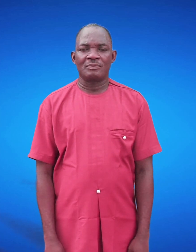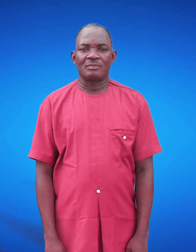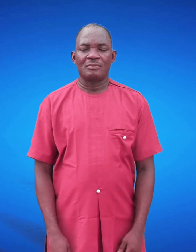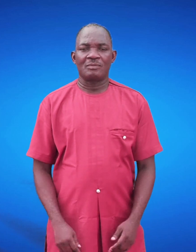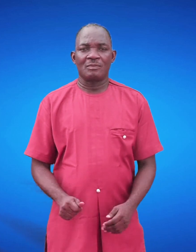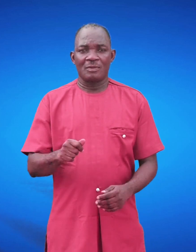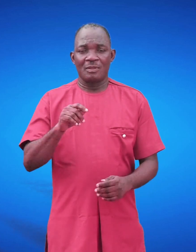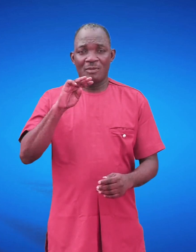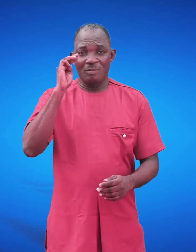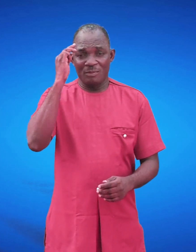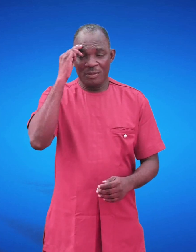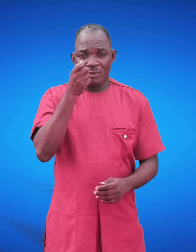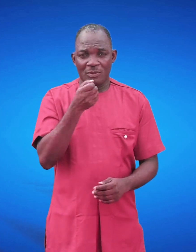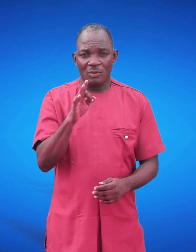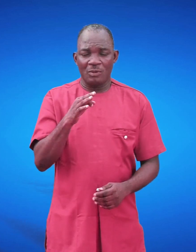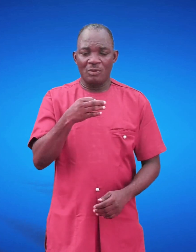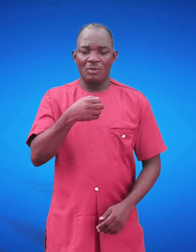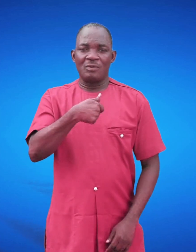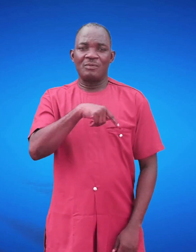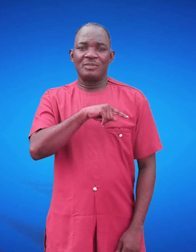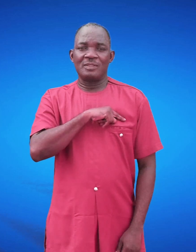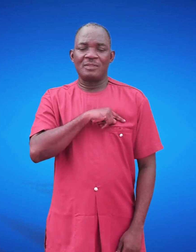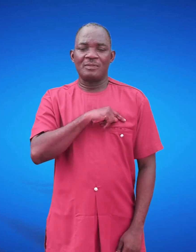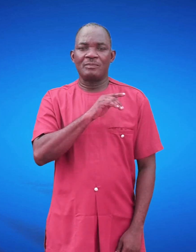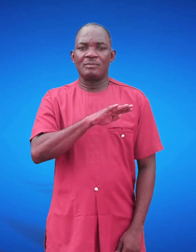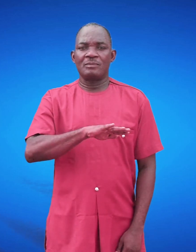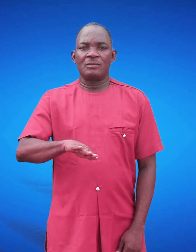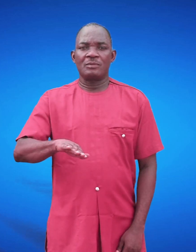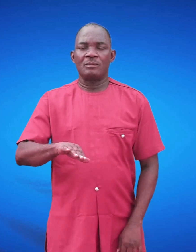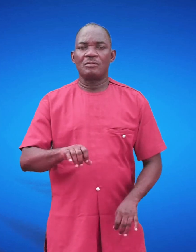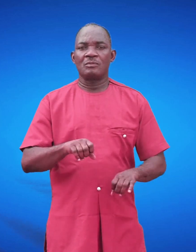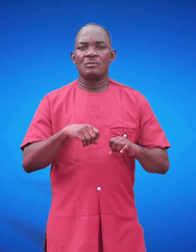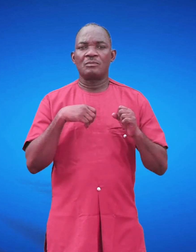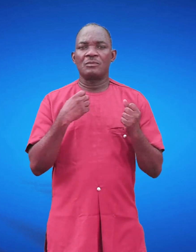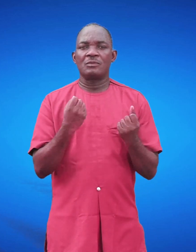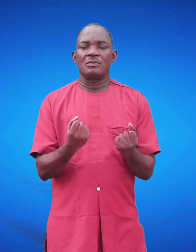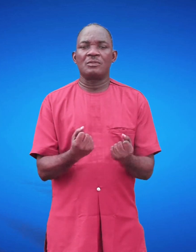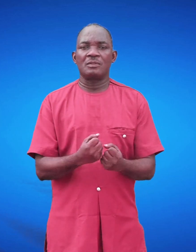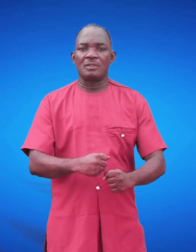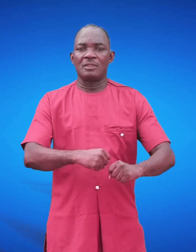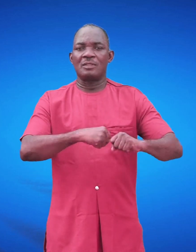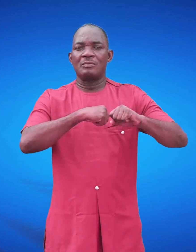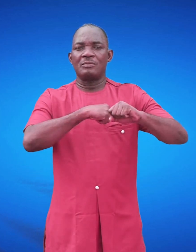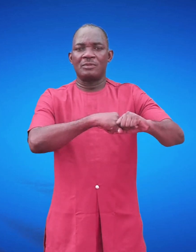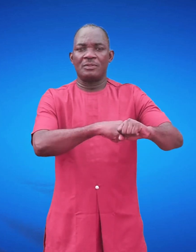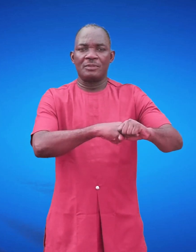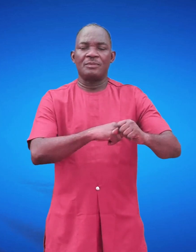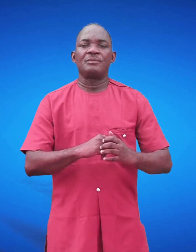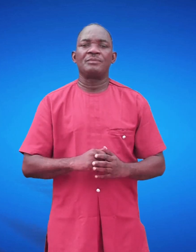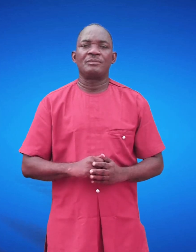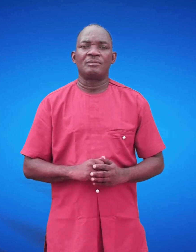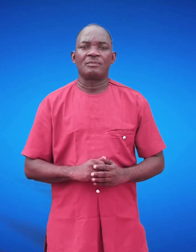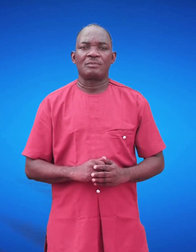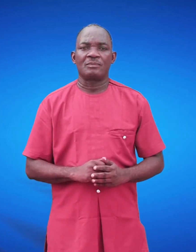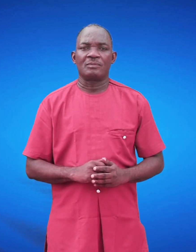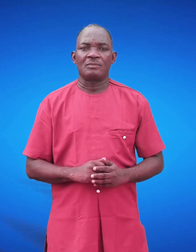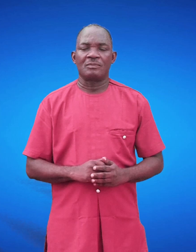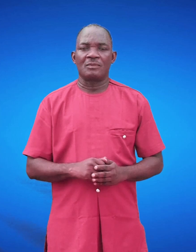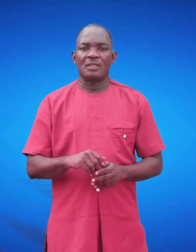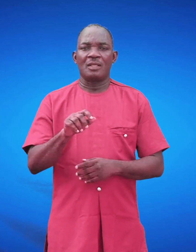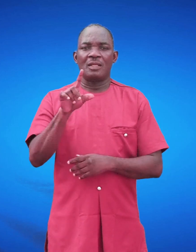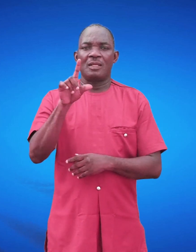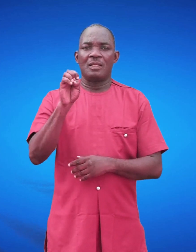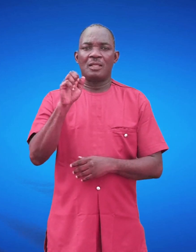by the Ministry of Gender, Children and Social Protection